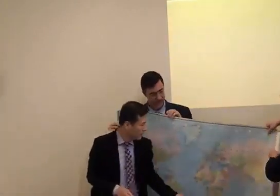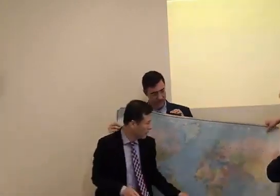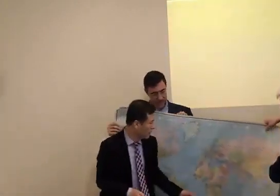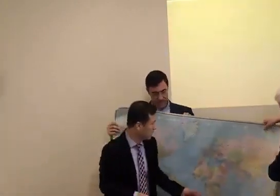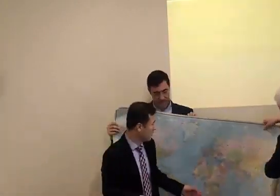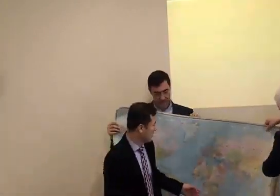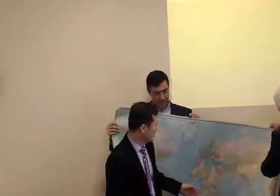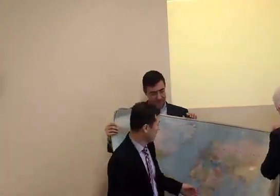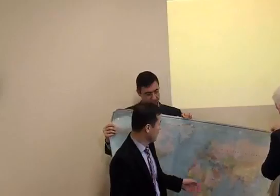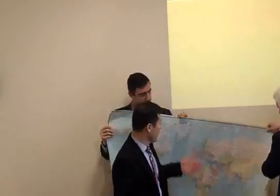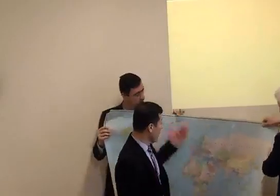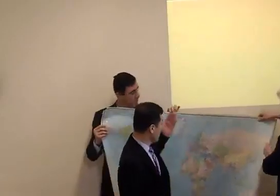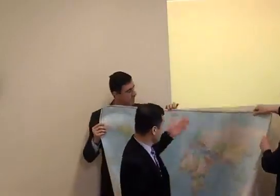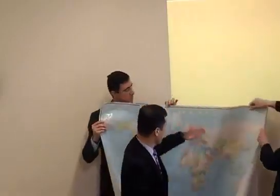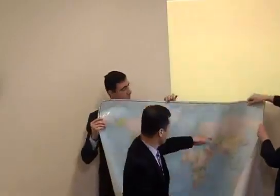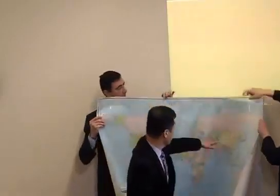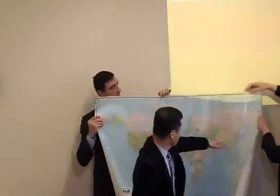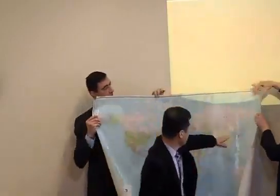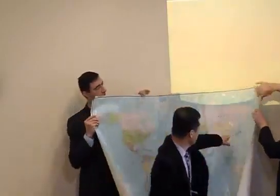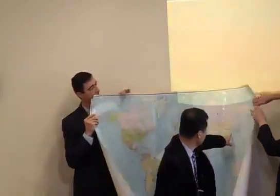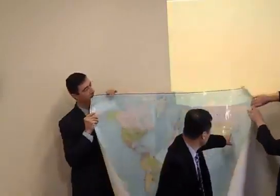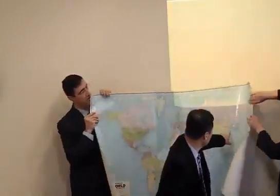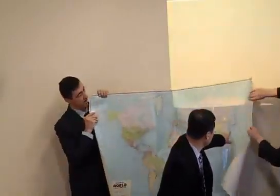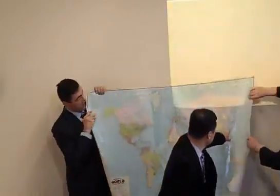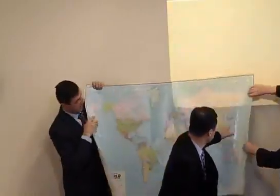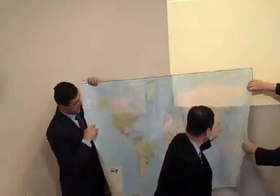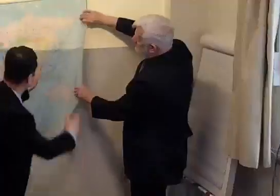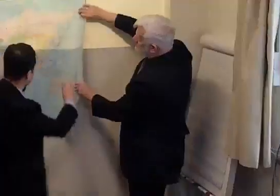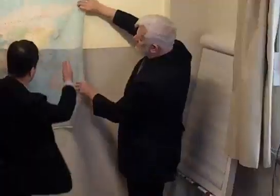Just where about Korea is between